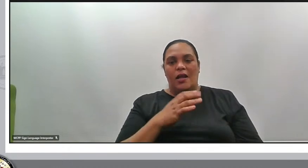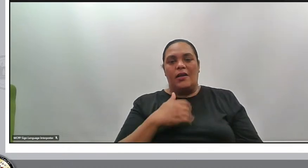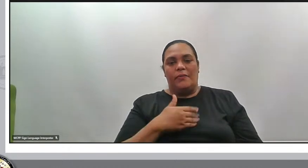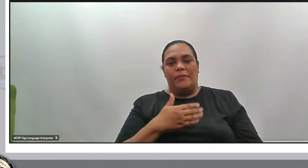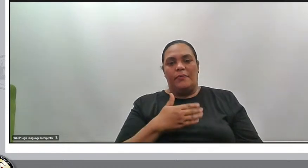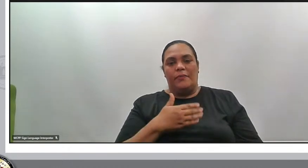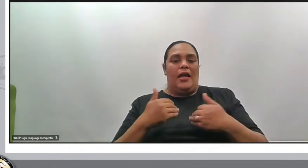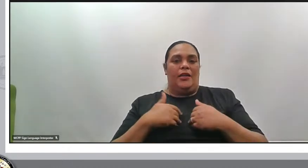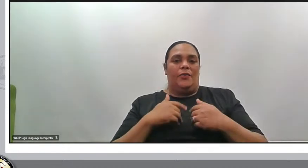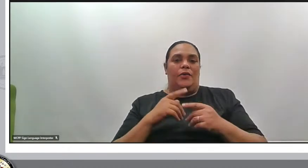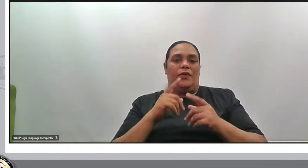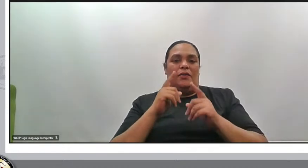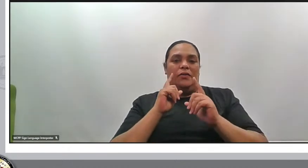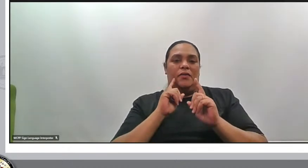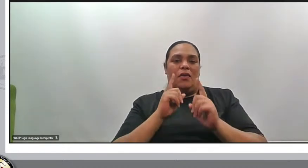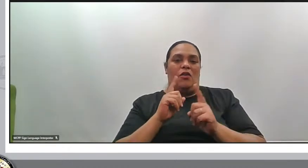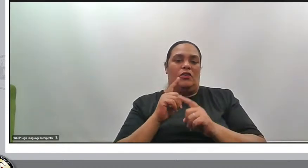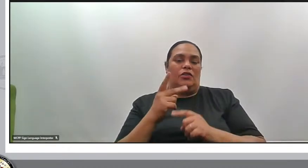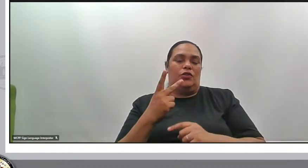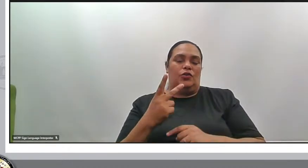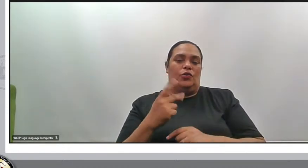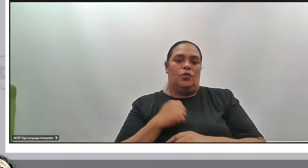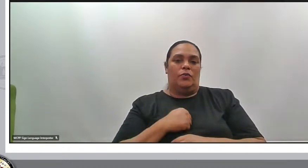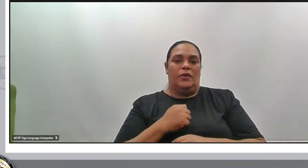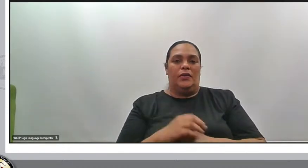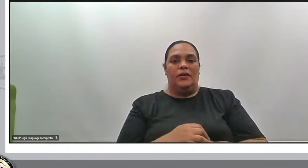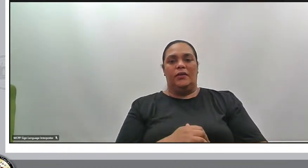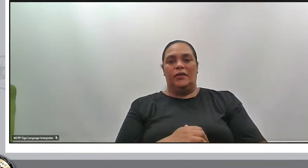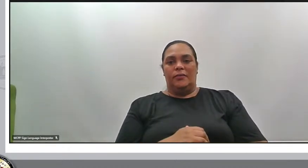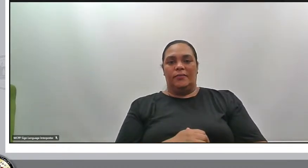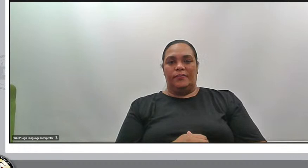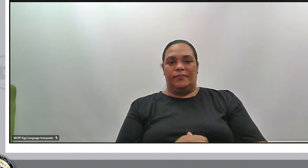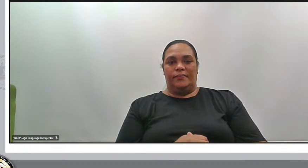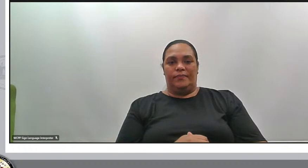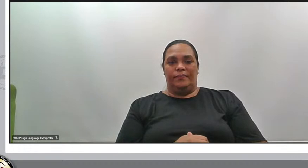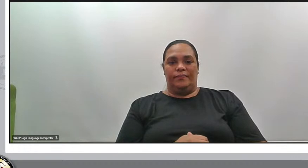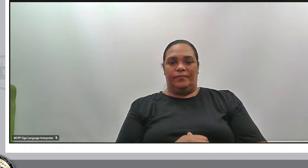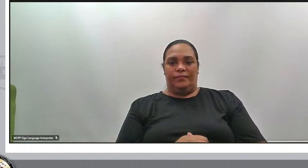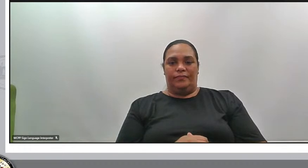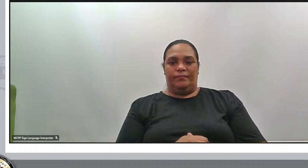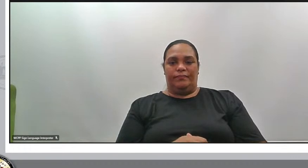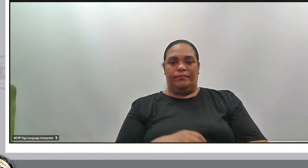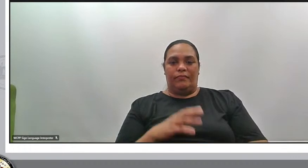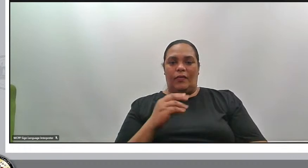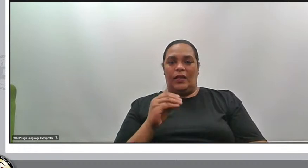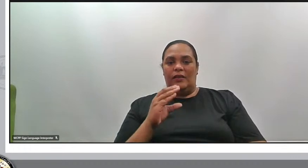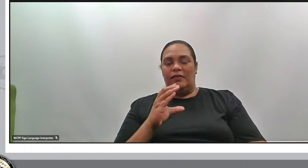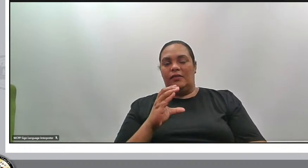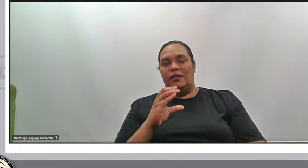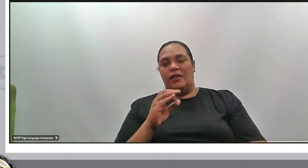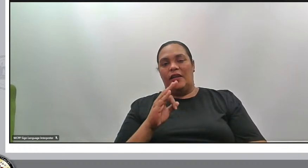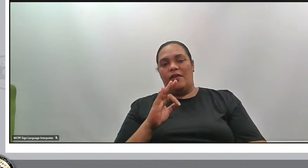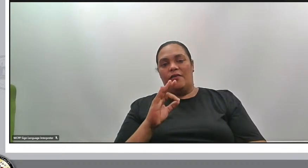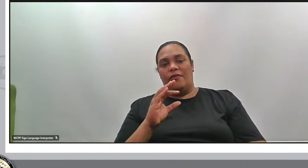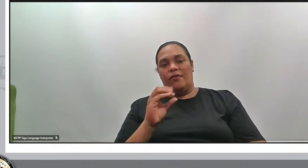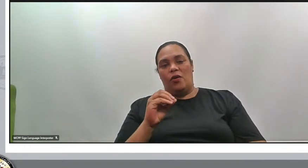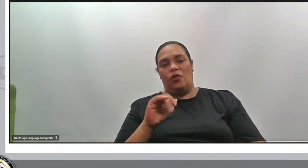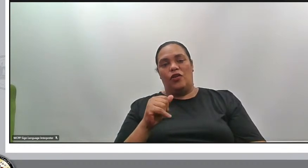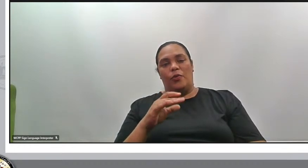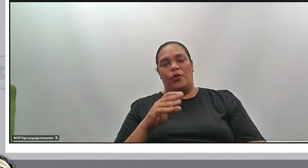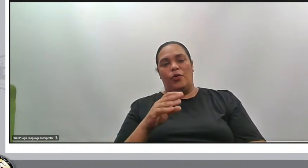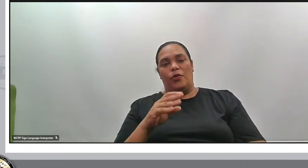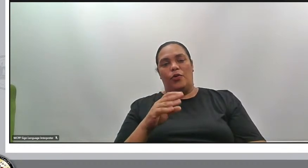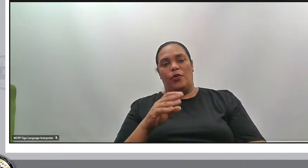to the administration for my two questions, please. Thank you, Chairperson. I'm going to ask the CFO, Mr. Jawadeen, just to assist with the